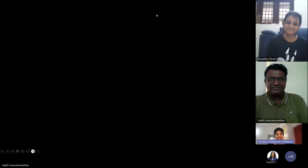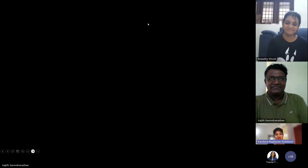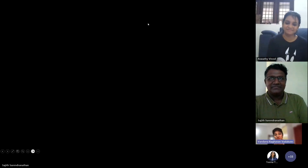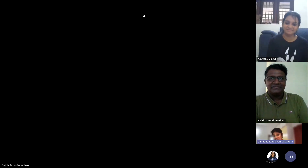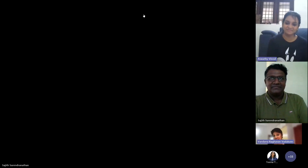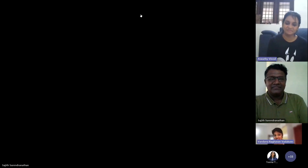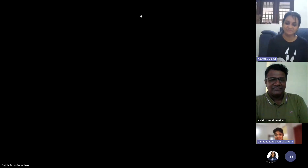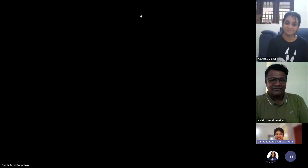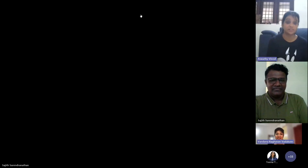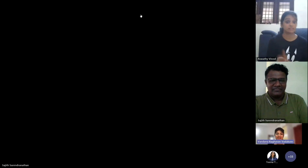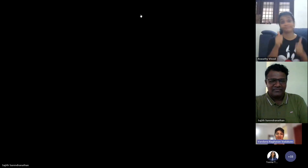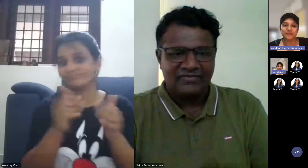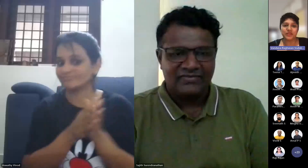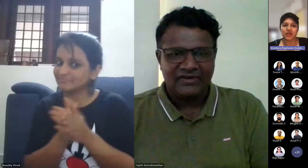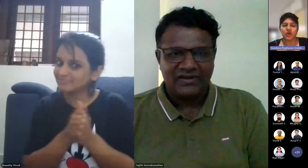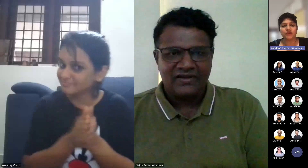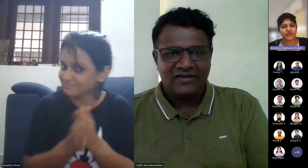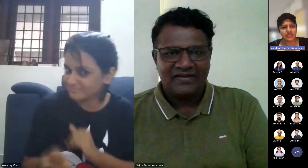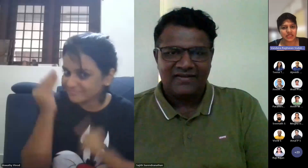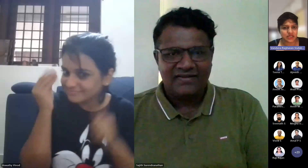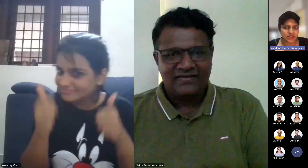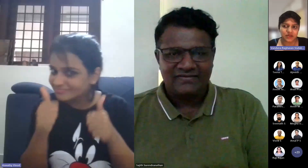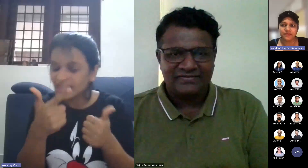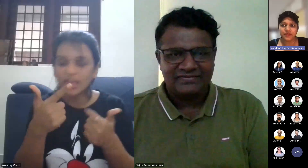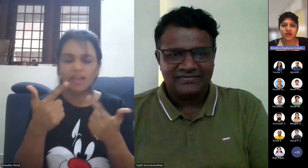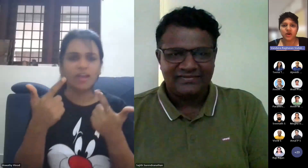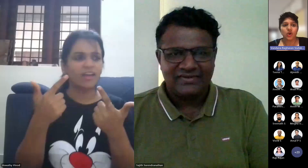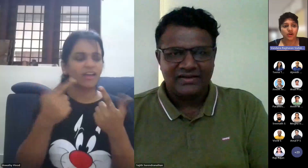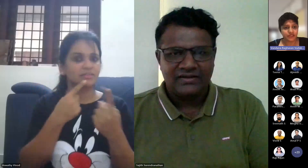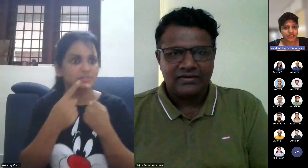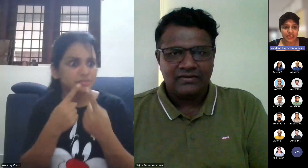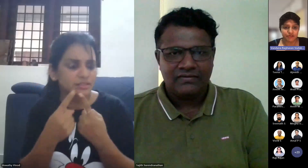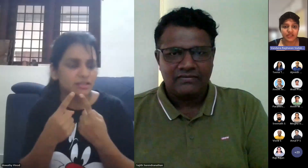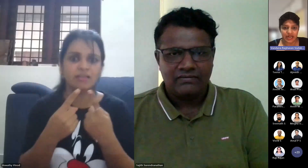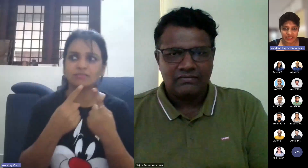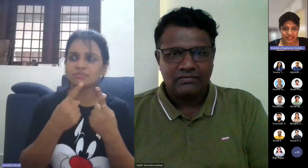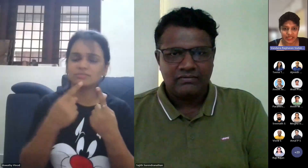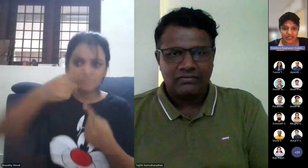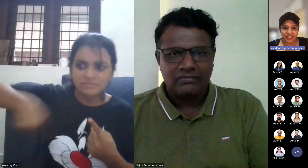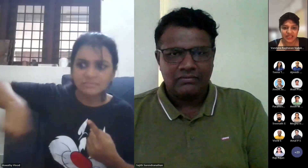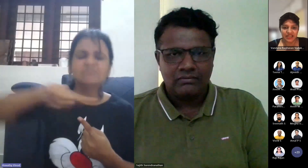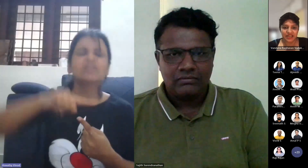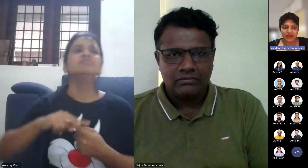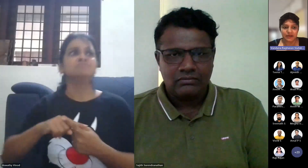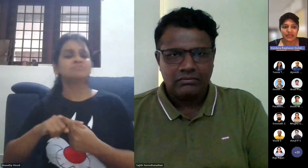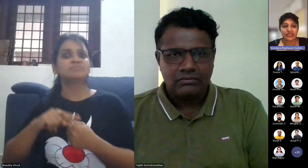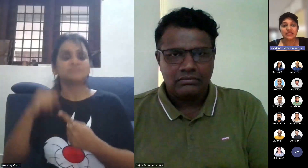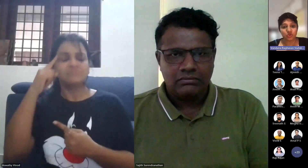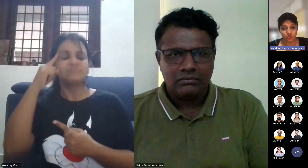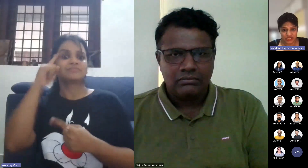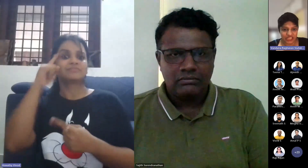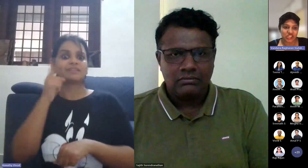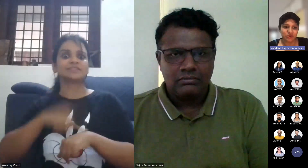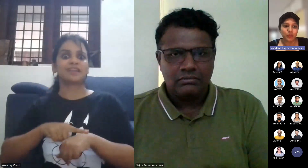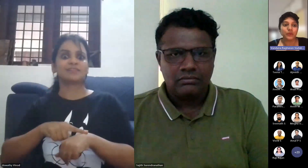I think that was really interesting. A lot of things that a lot of us take for granted. I think